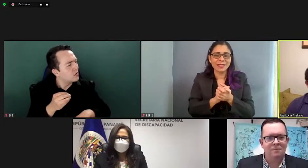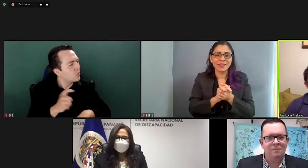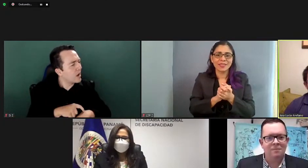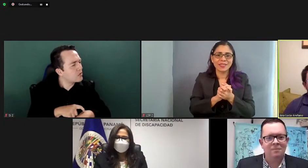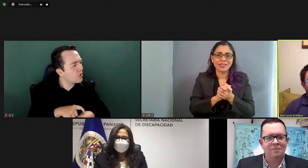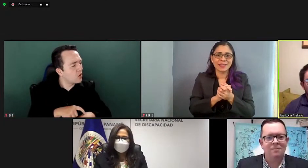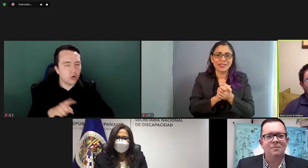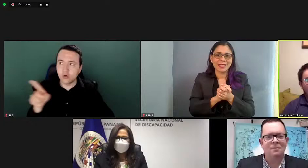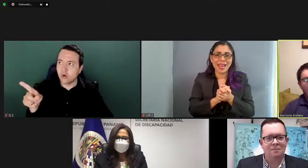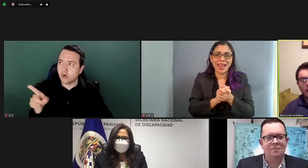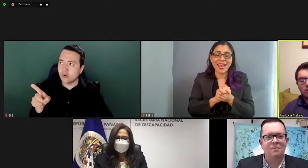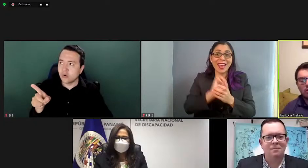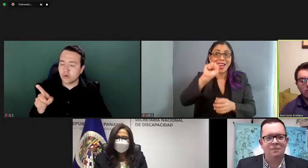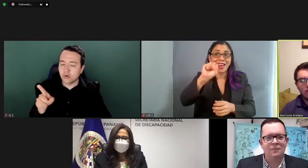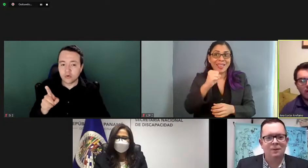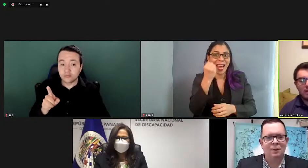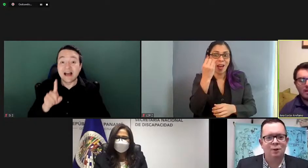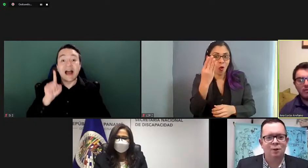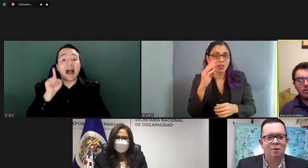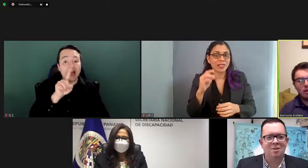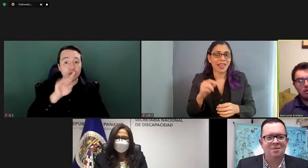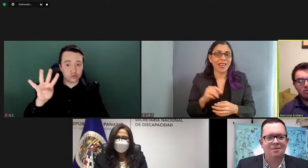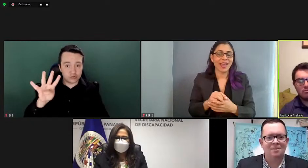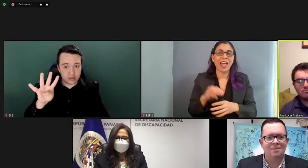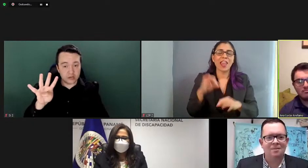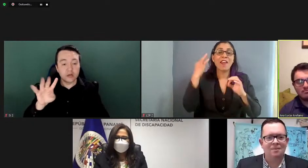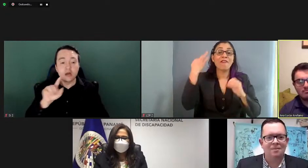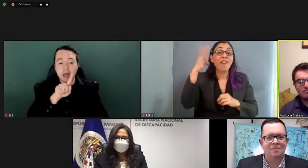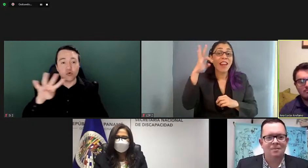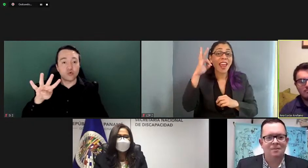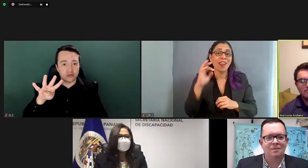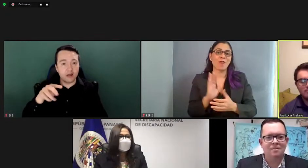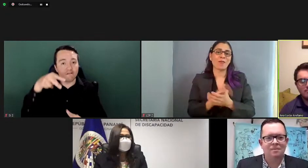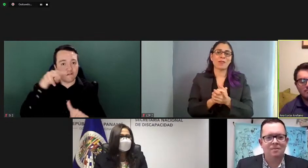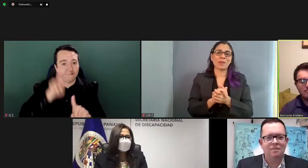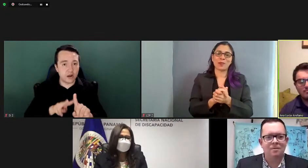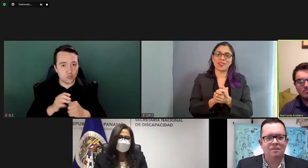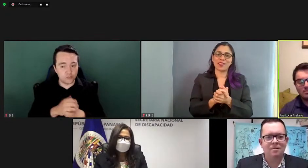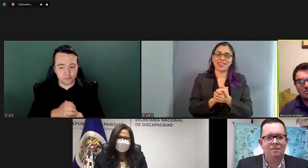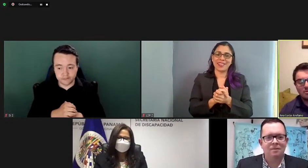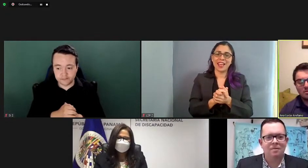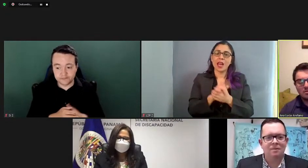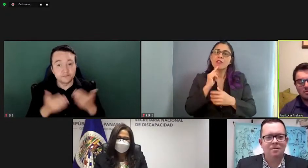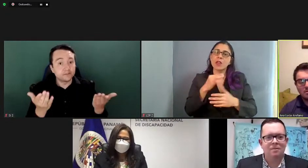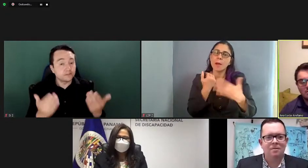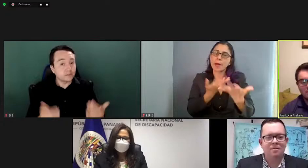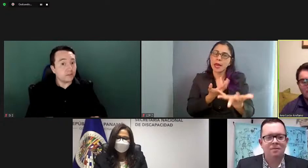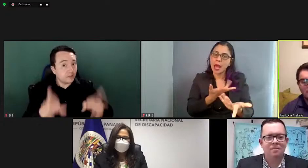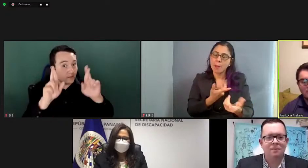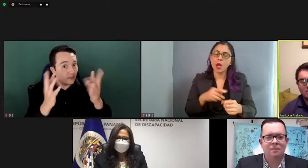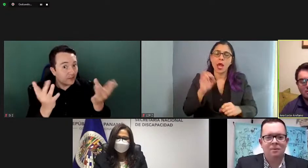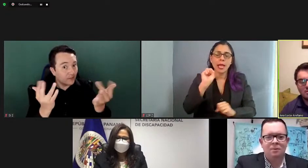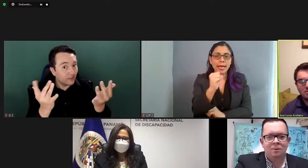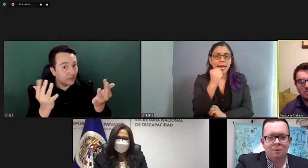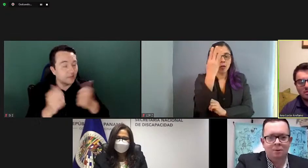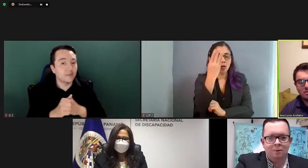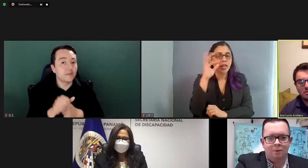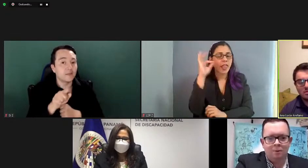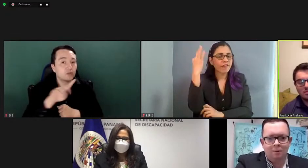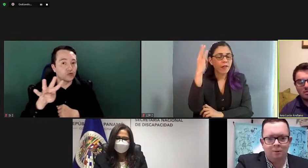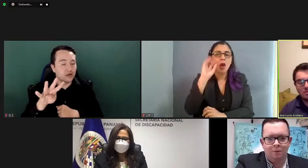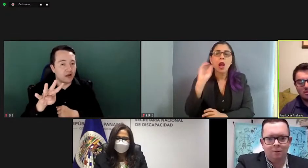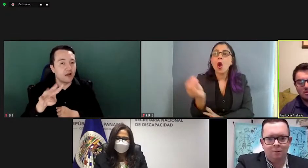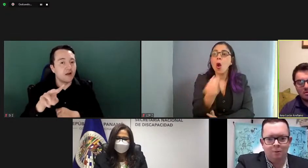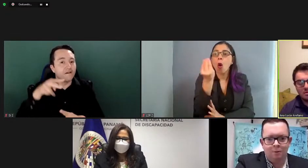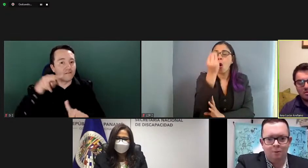jesse oh it is on february 14. so we will wait for you on february